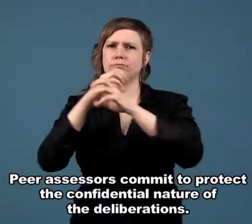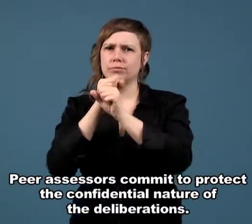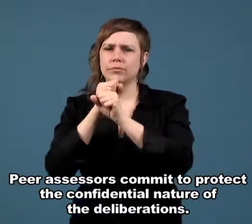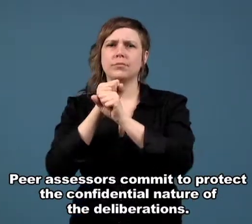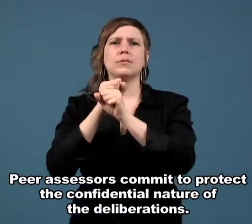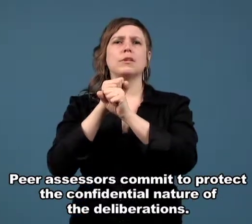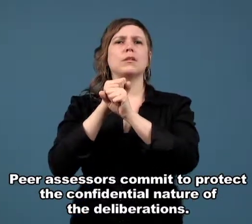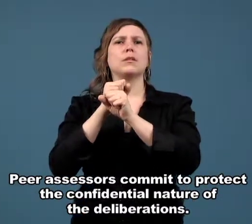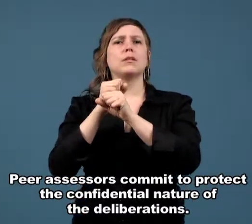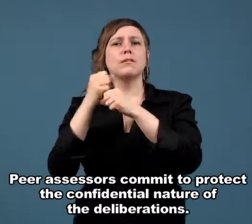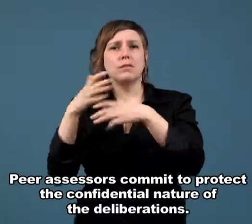of the deliberations.